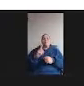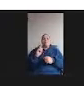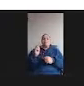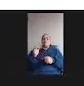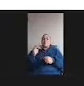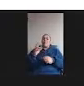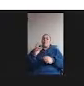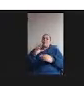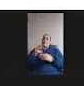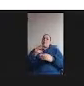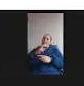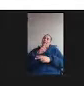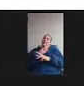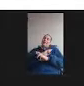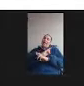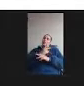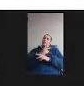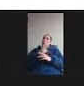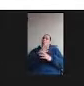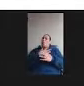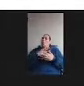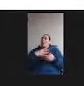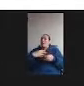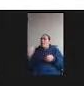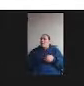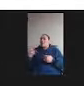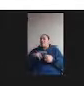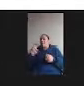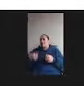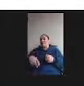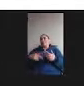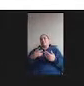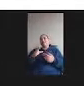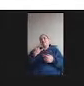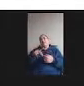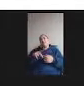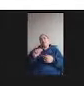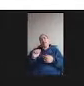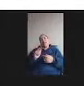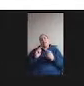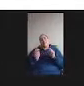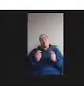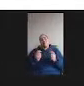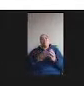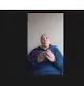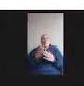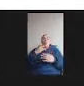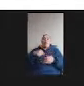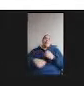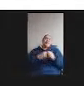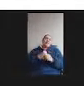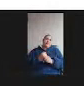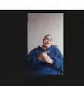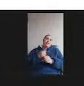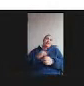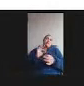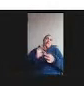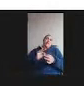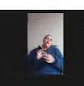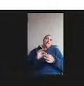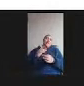that's underspending on that, as well as the CPA payments, which came through in this current financial year, which was projected for in the previous financial